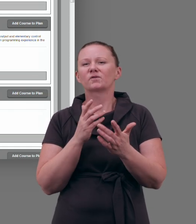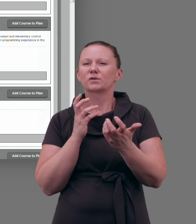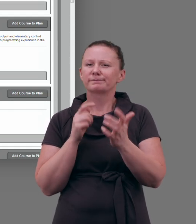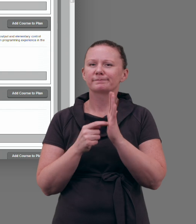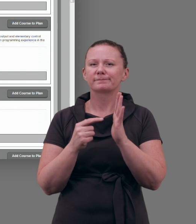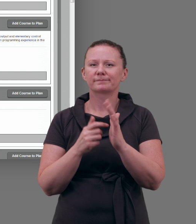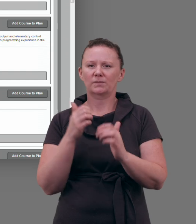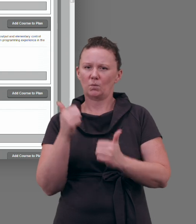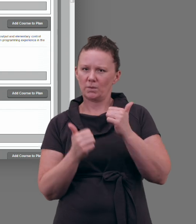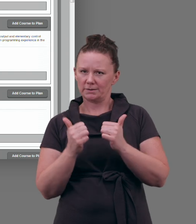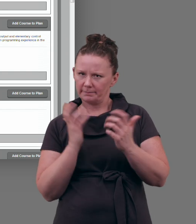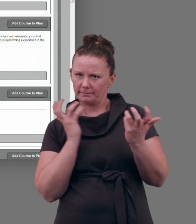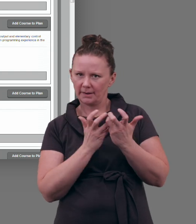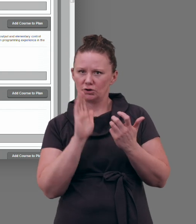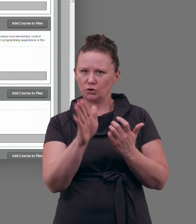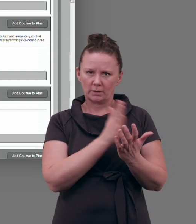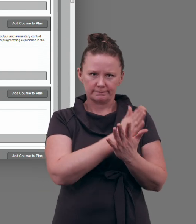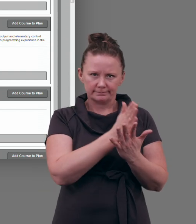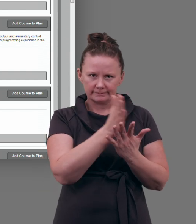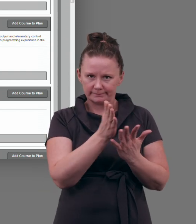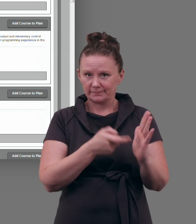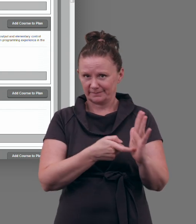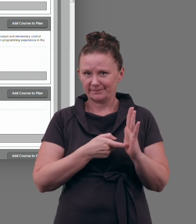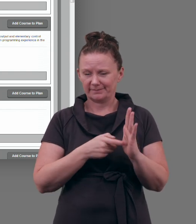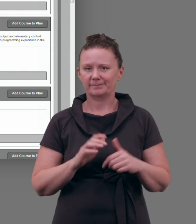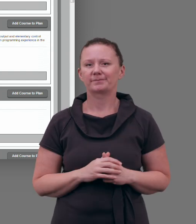humanities requirement, and online or in-class sections.